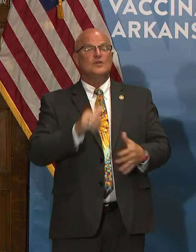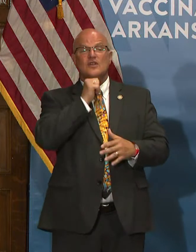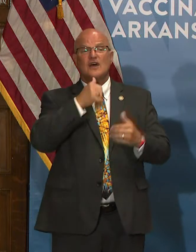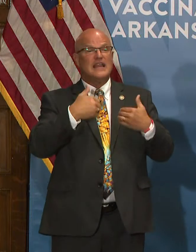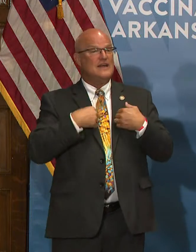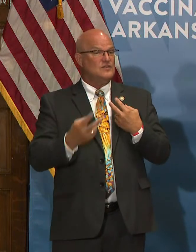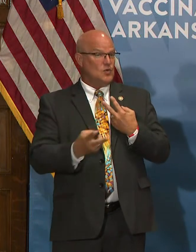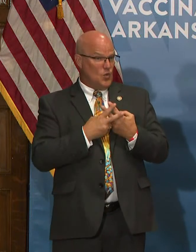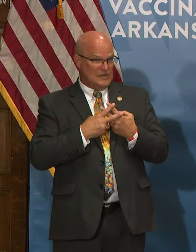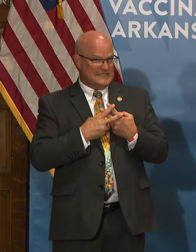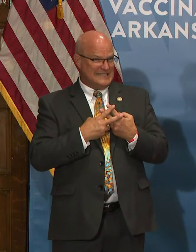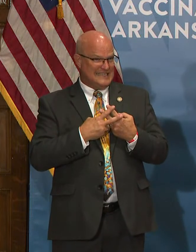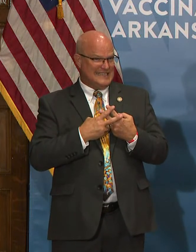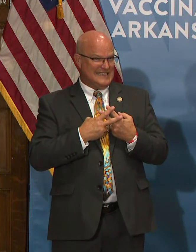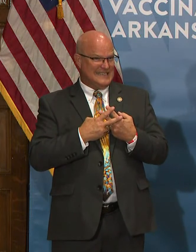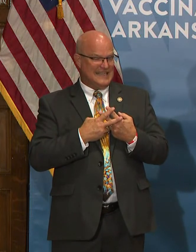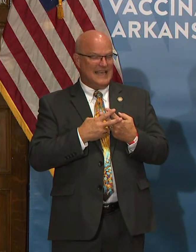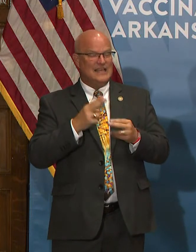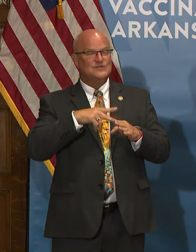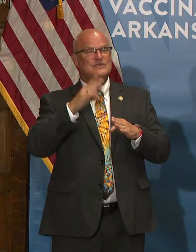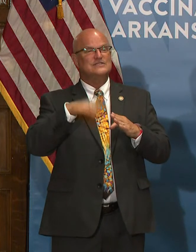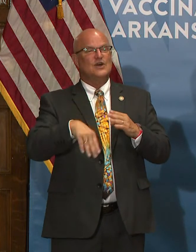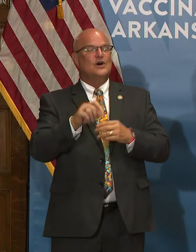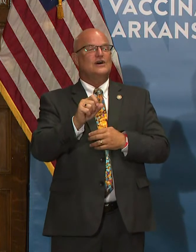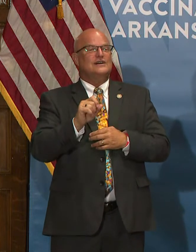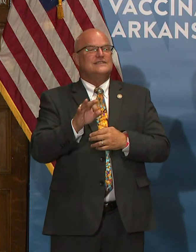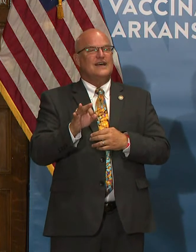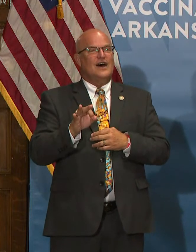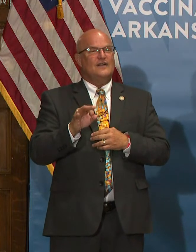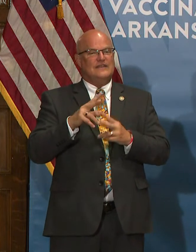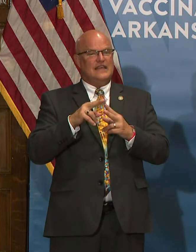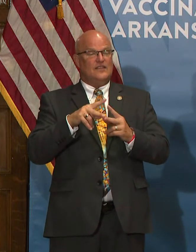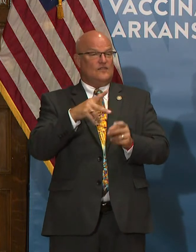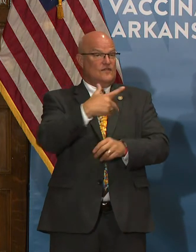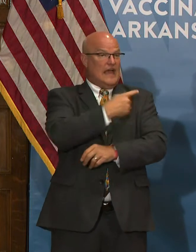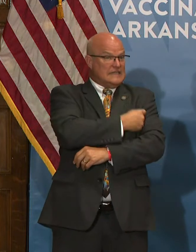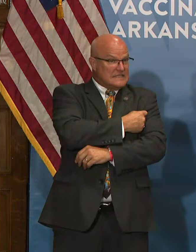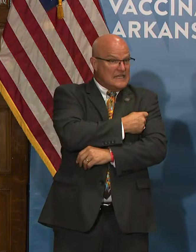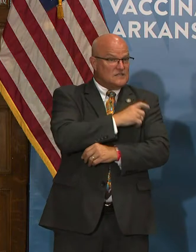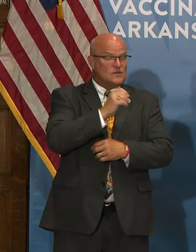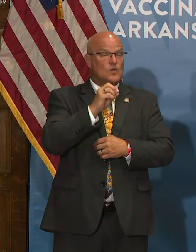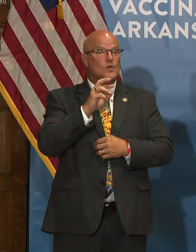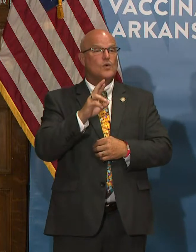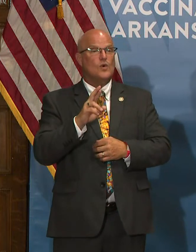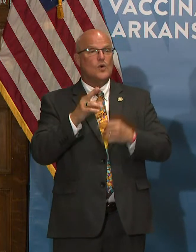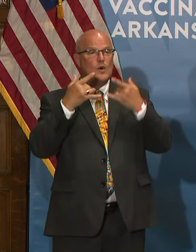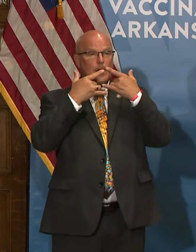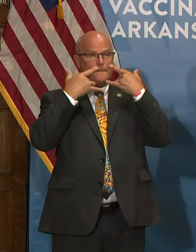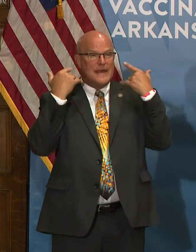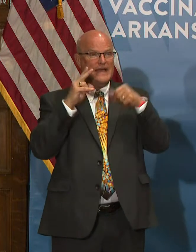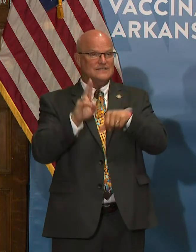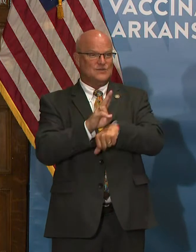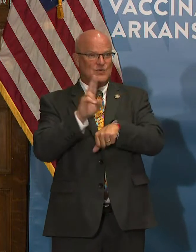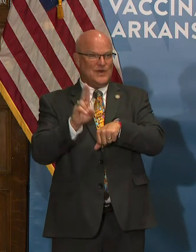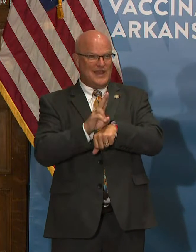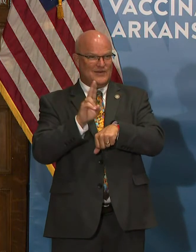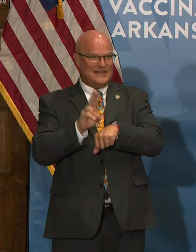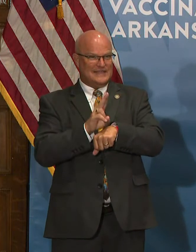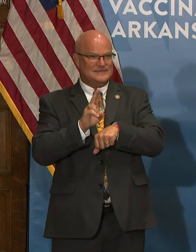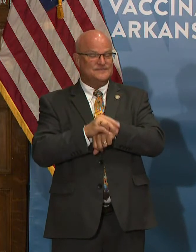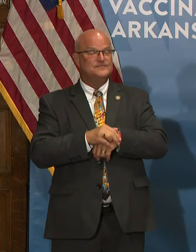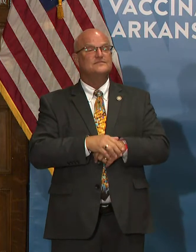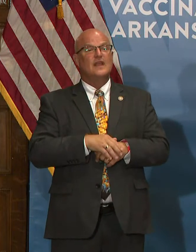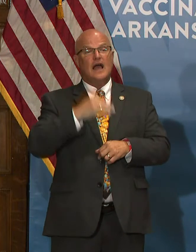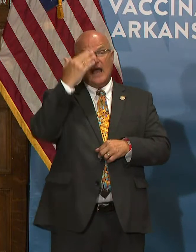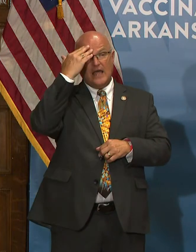having to quarantine as a result of either vaccination or mask wearing. I know the